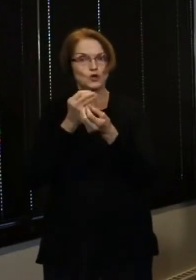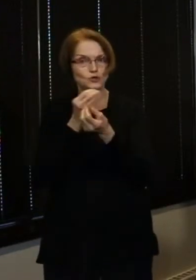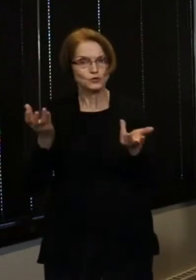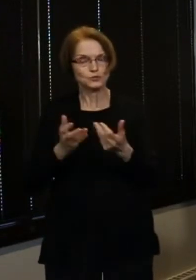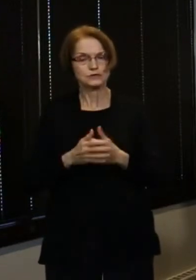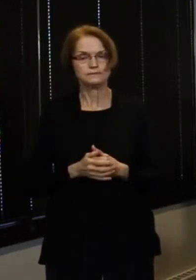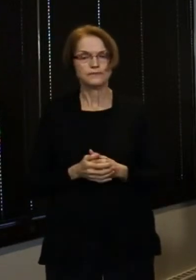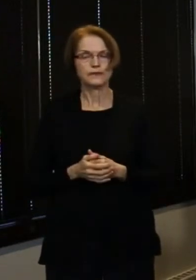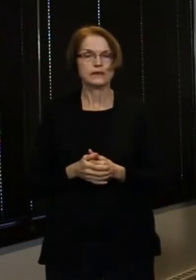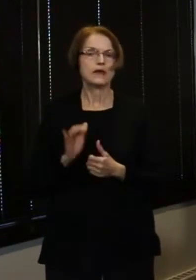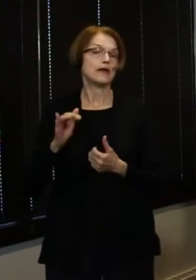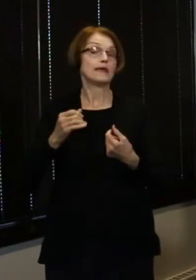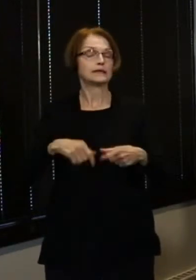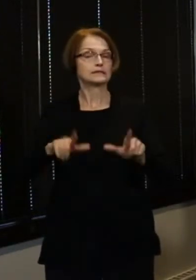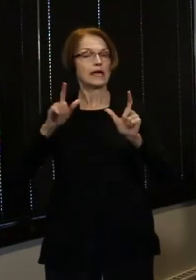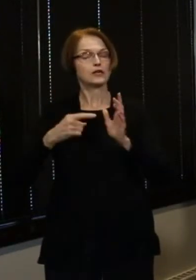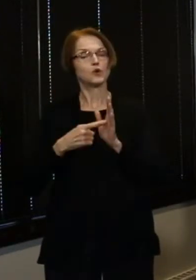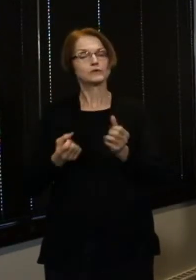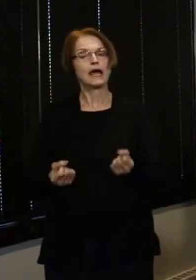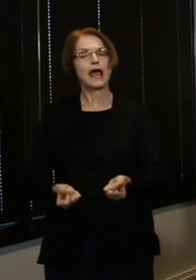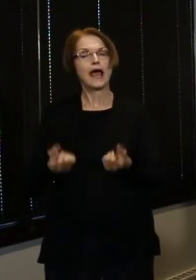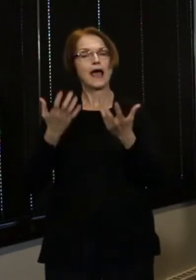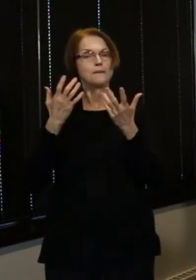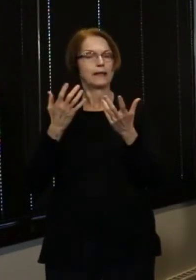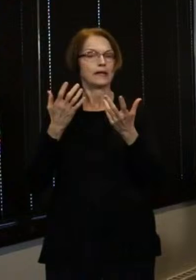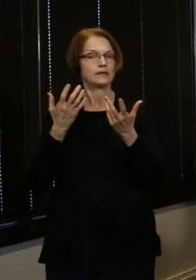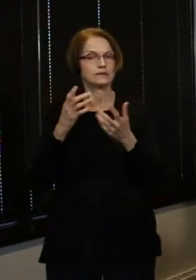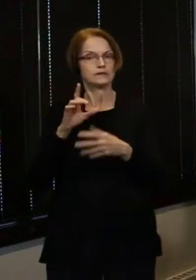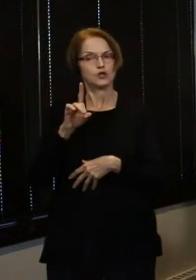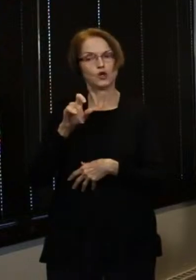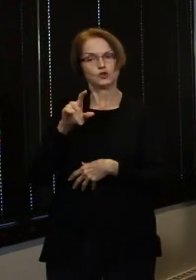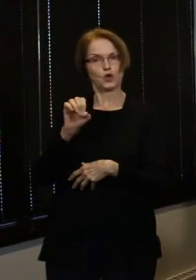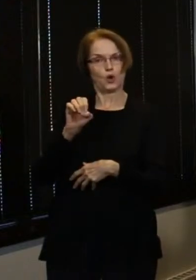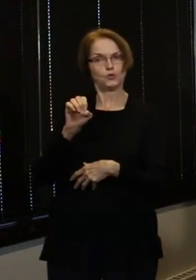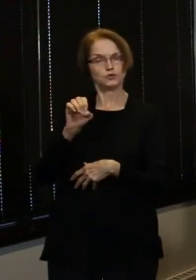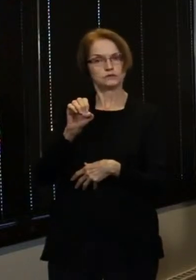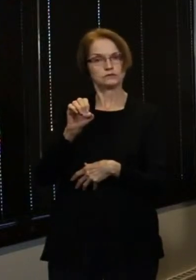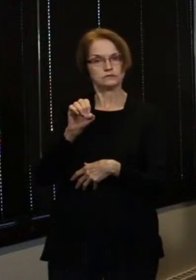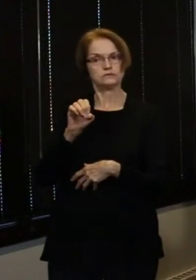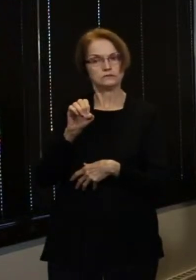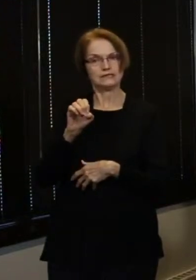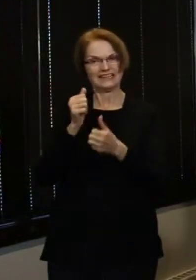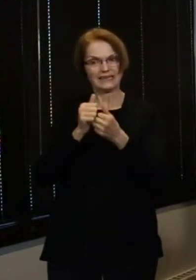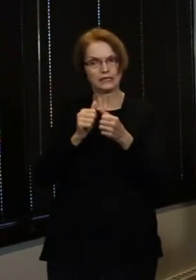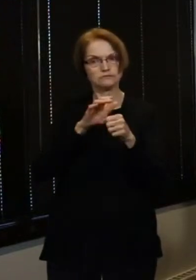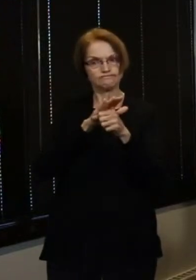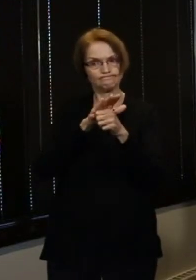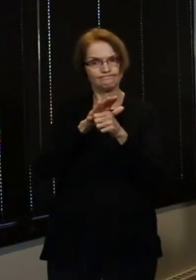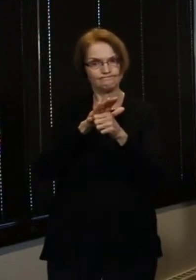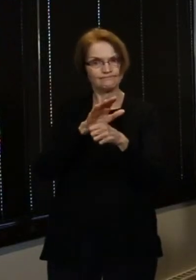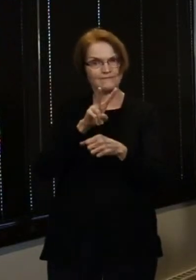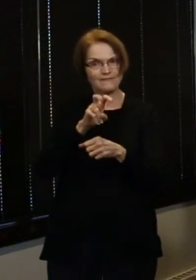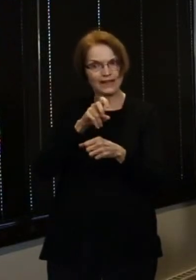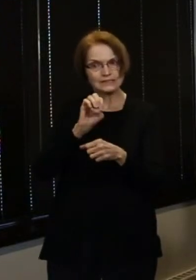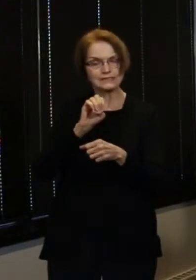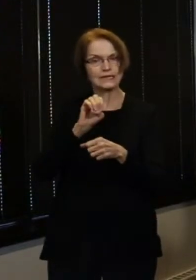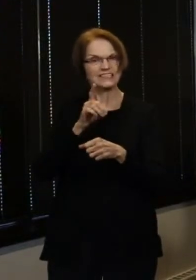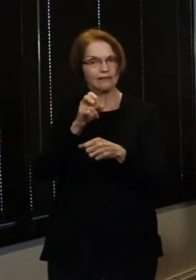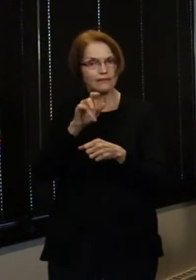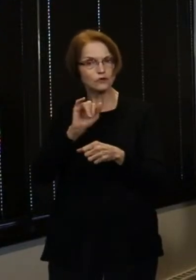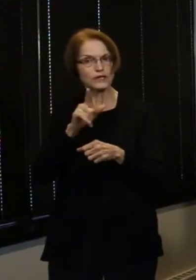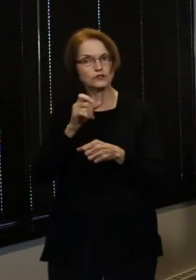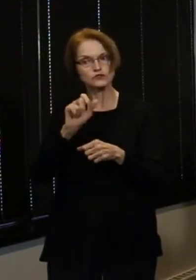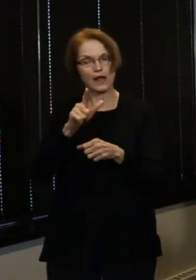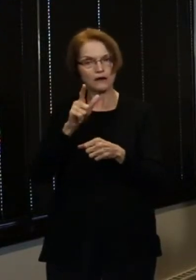Now, this slide shows how many doses each of the vaccine delivery channels are expected to get if we're working with that supply